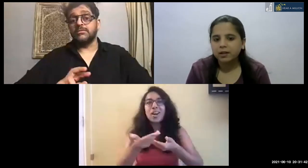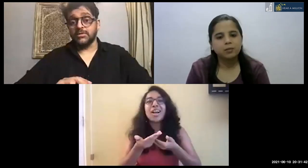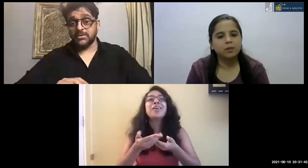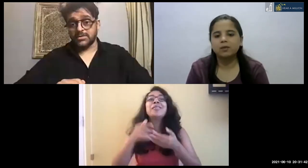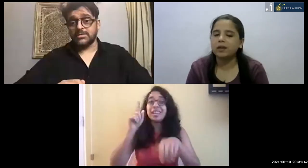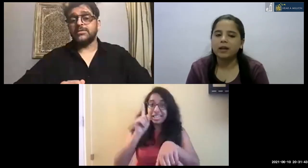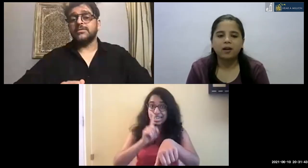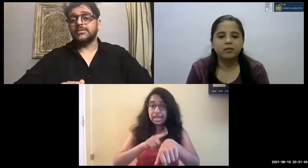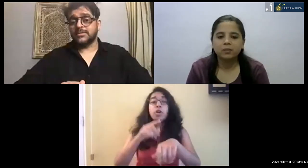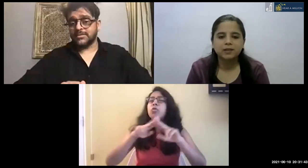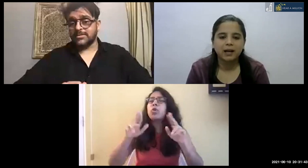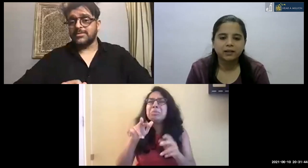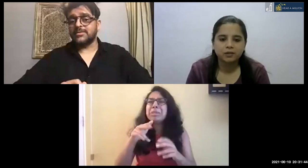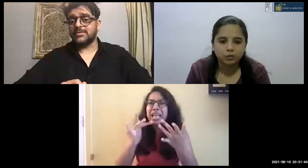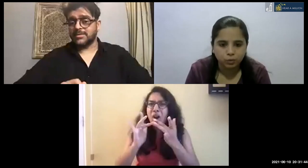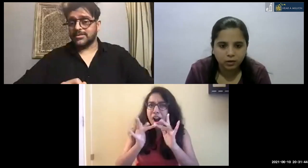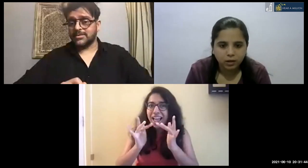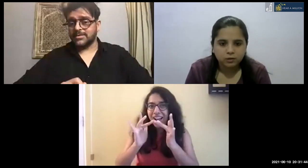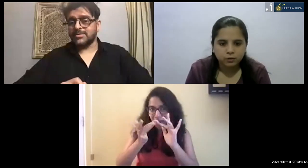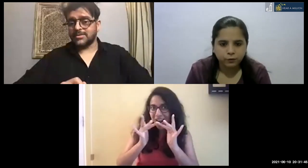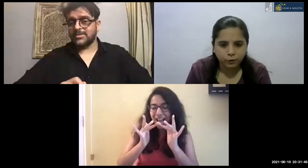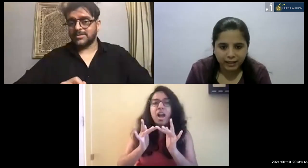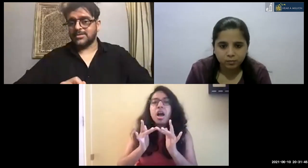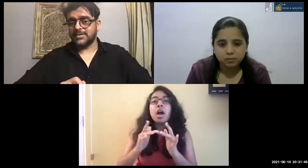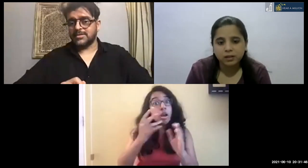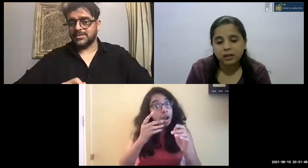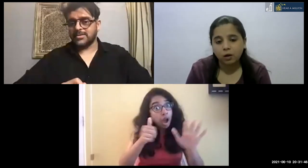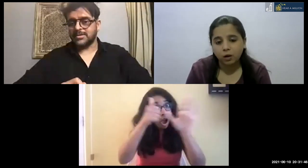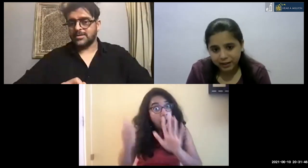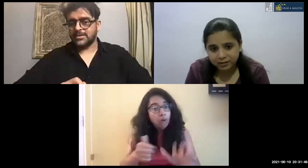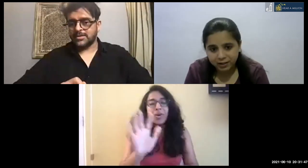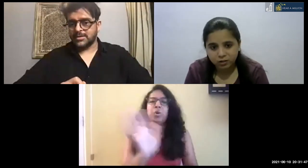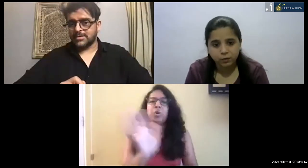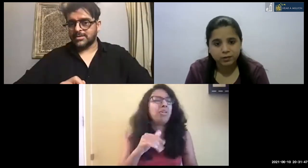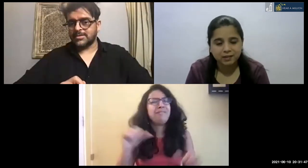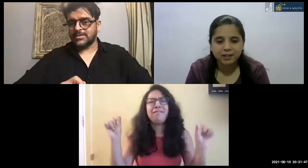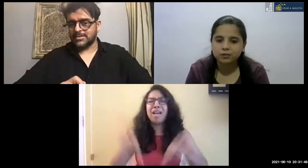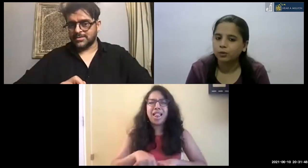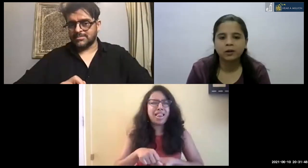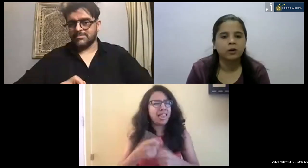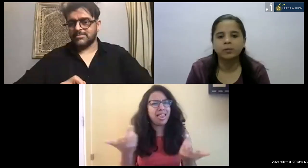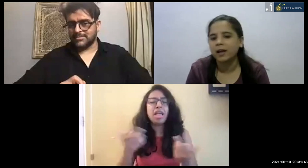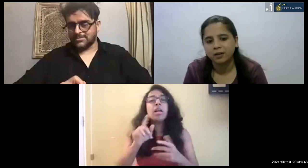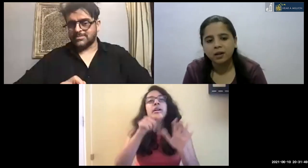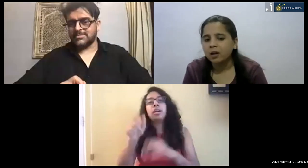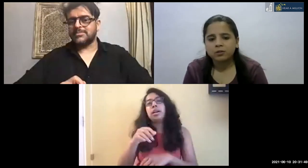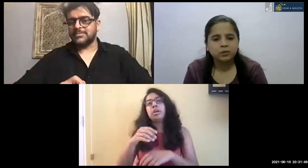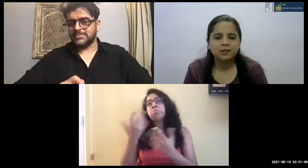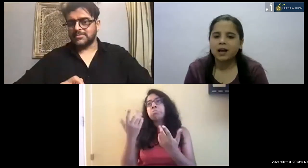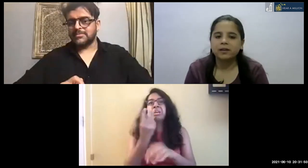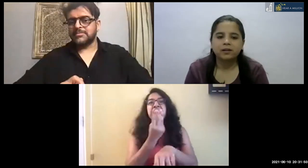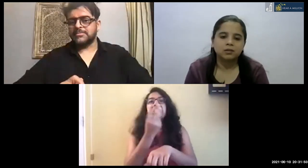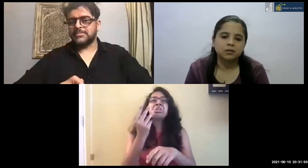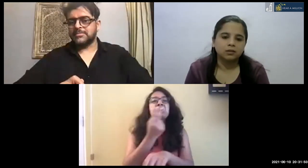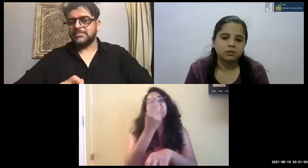onwards, then maybe will be starting the school. So full time the online session for 6 hours, no, will not be having.